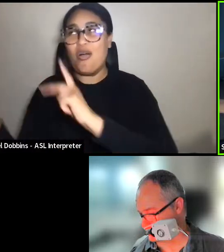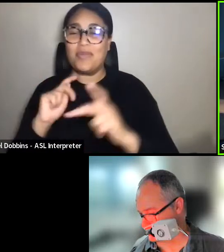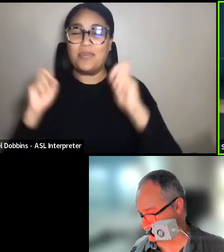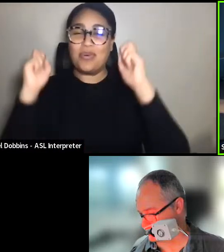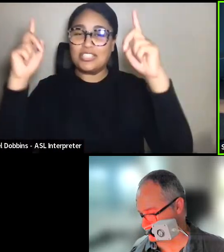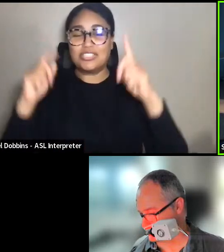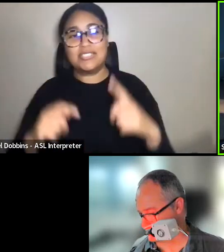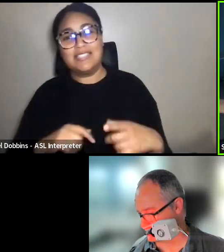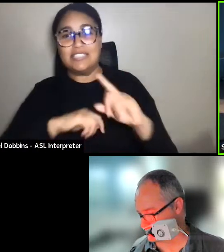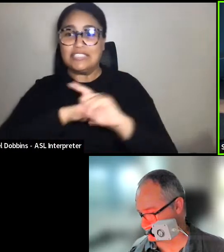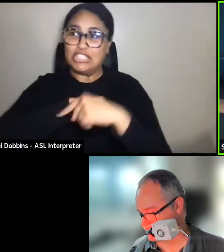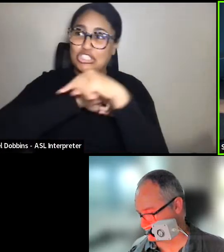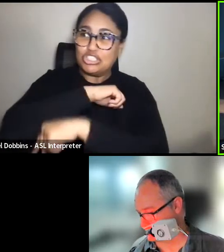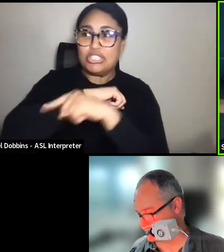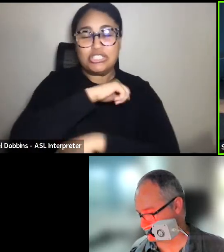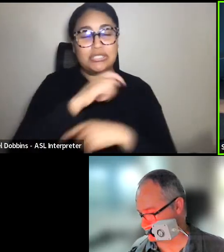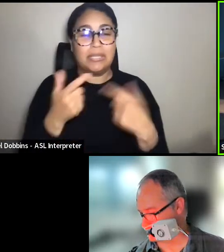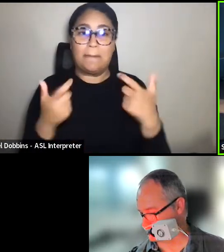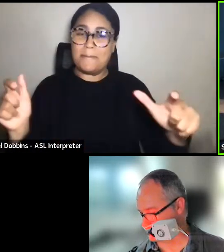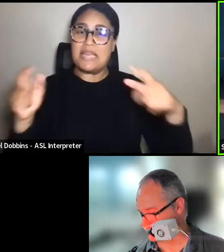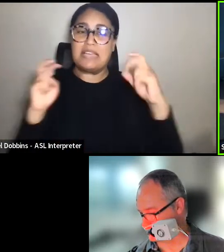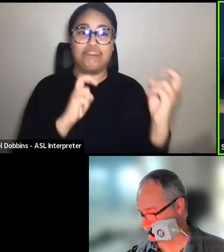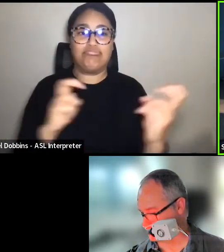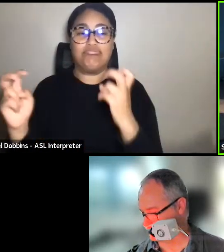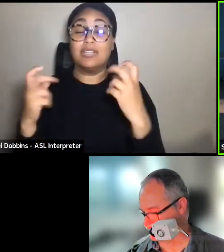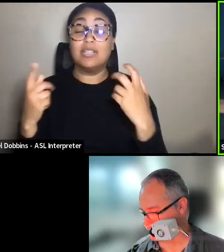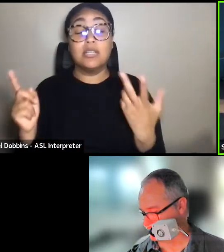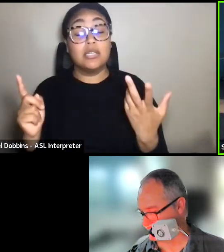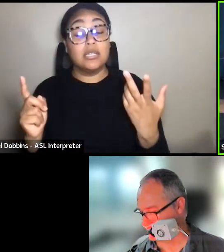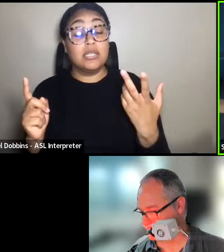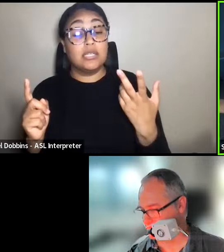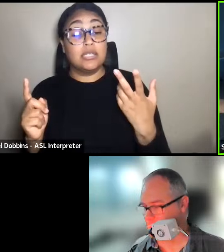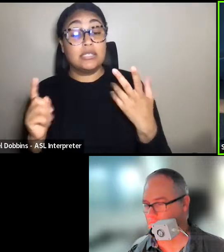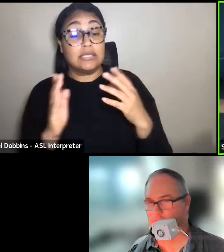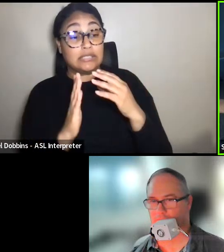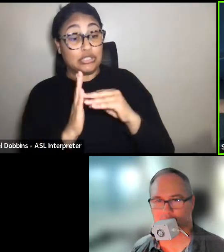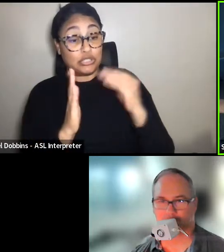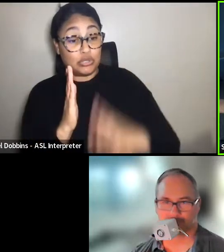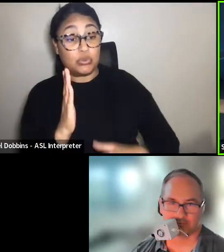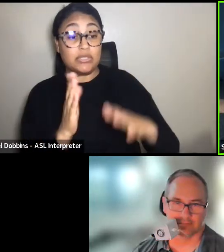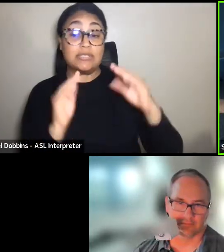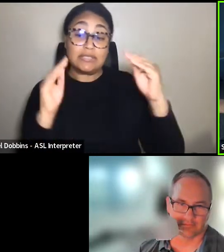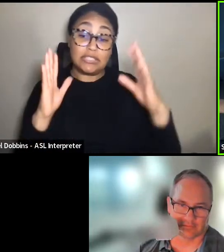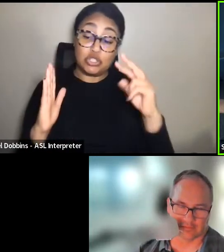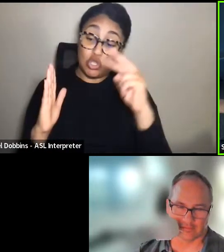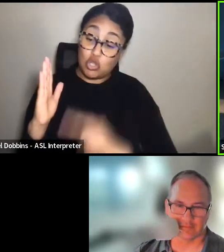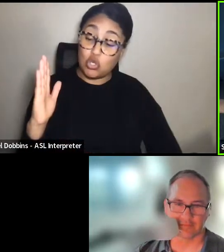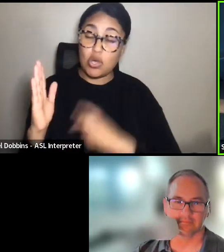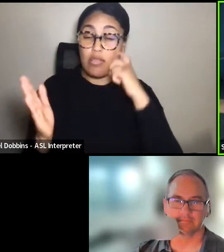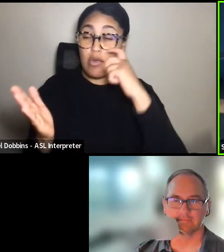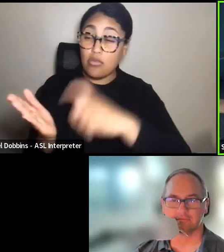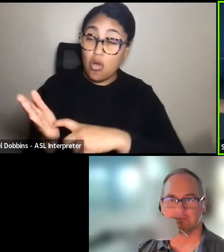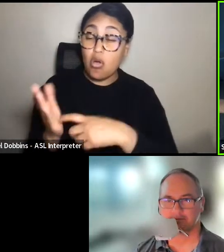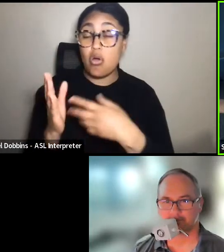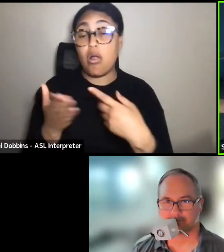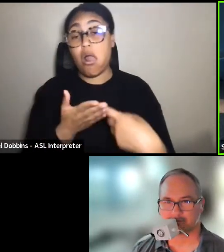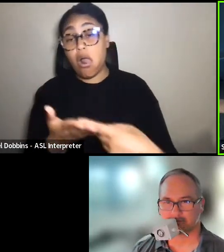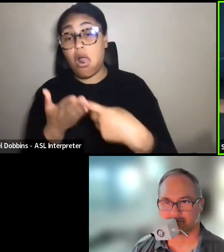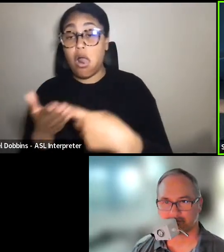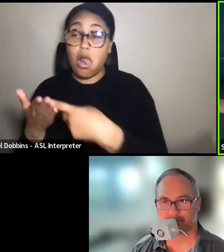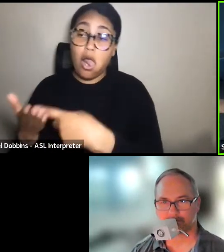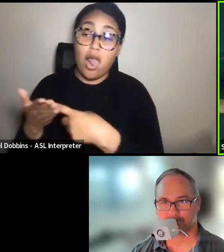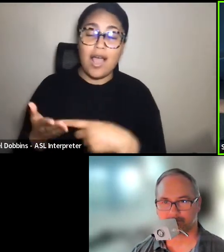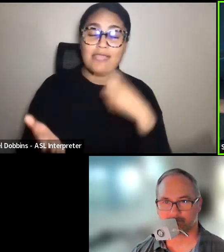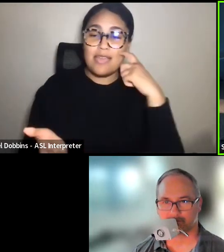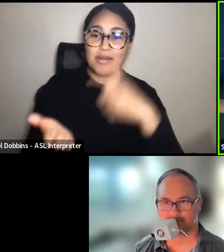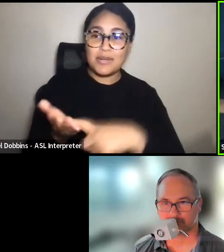integrity, cheating. And so they got people to look at the student work, and the teachers talked about what they saw, and what they identified as a